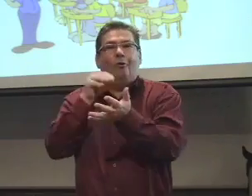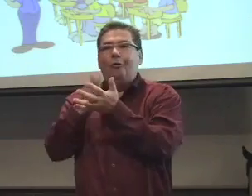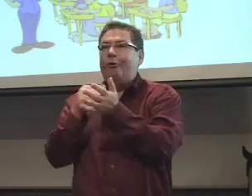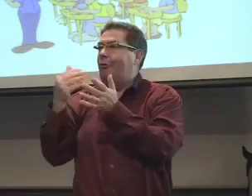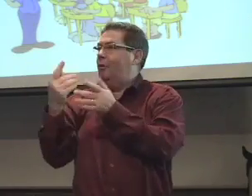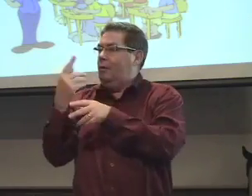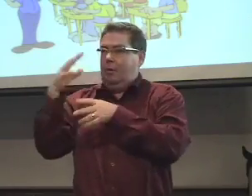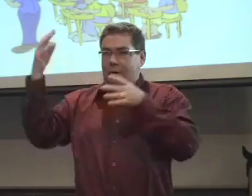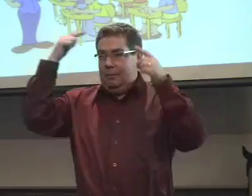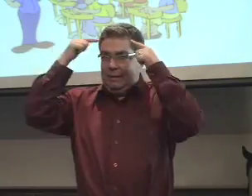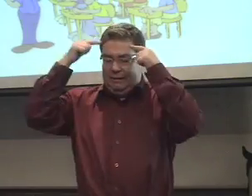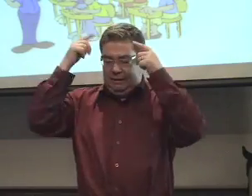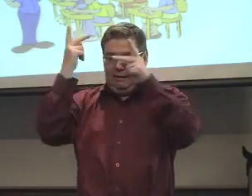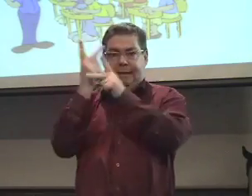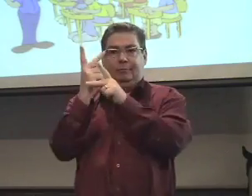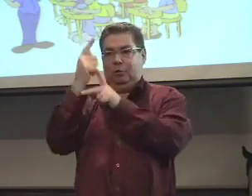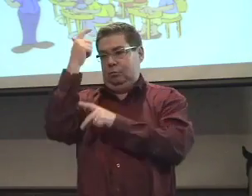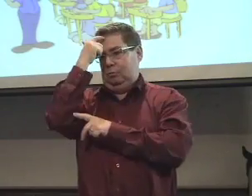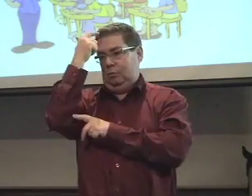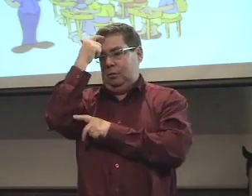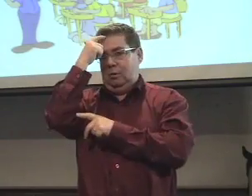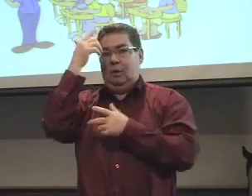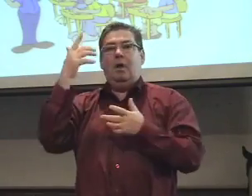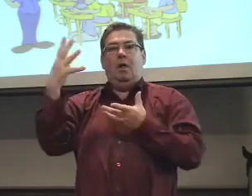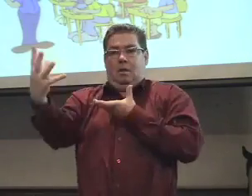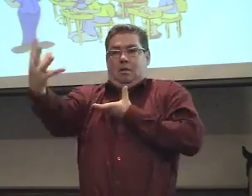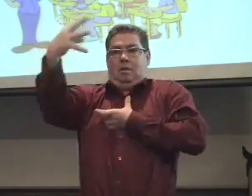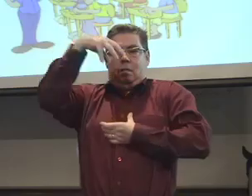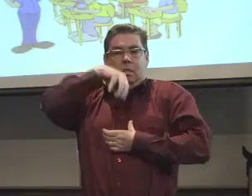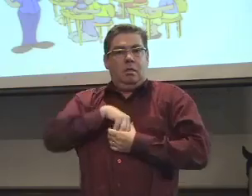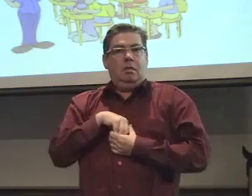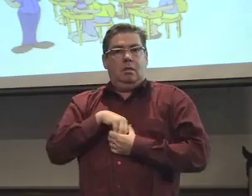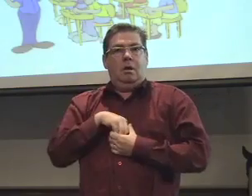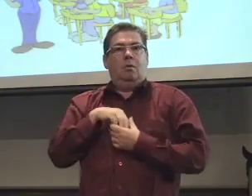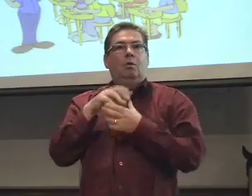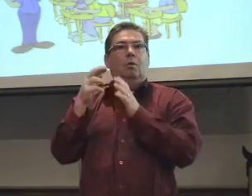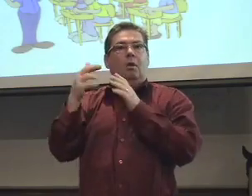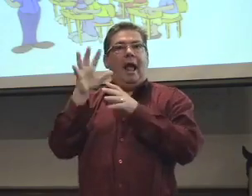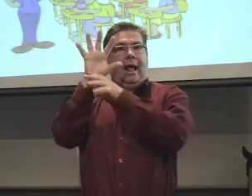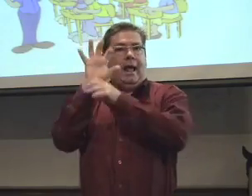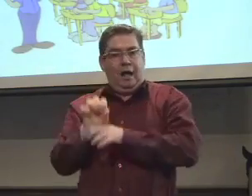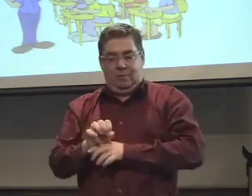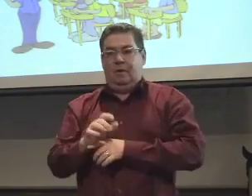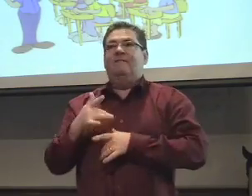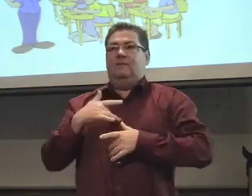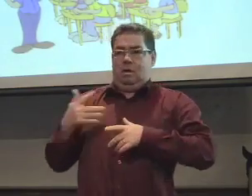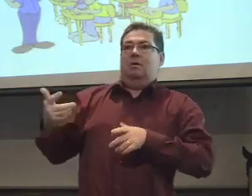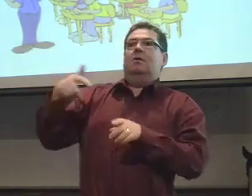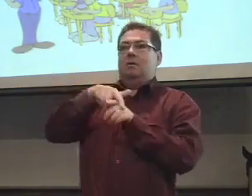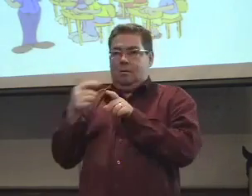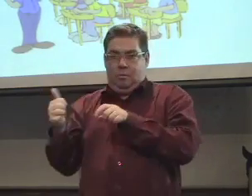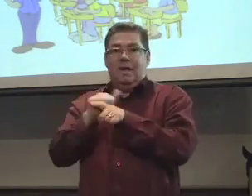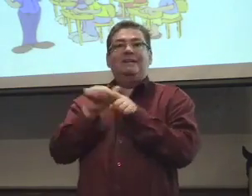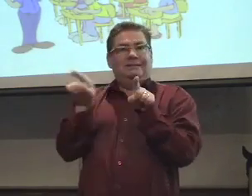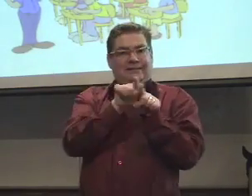all these things that have to be integrated so that you can get on them right away. That's what the reading process is